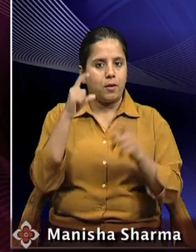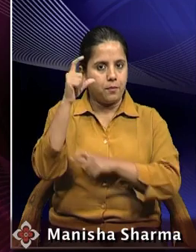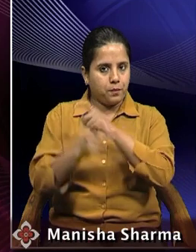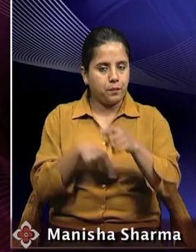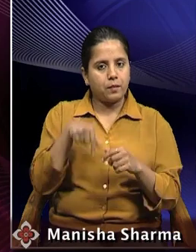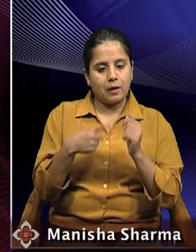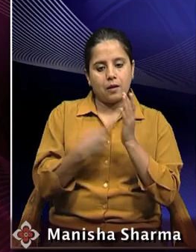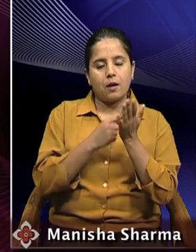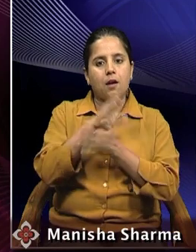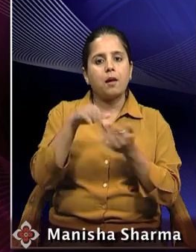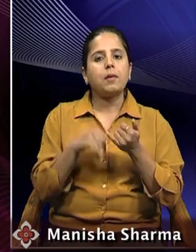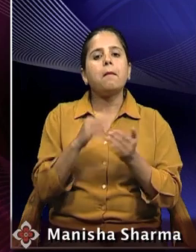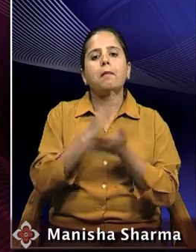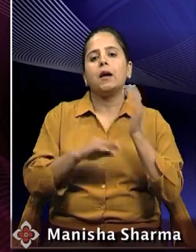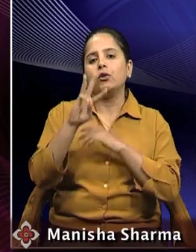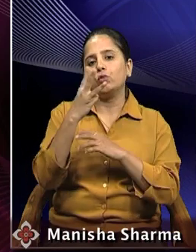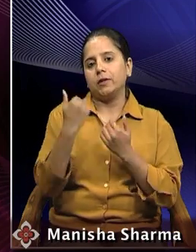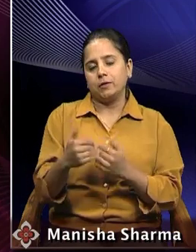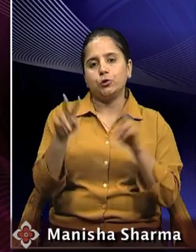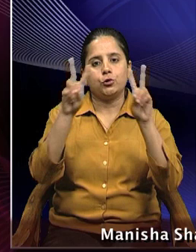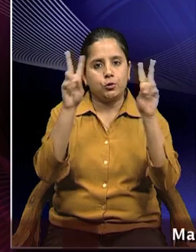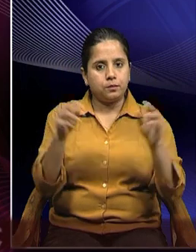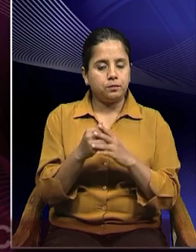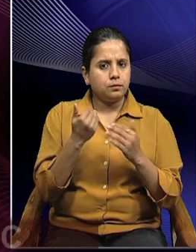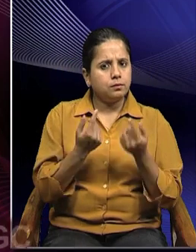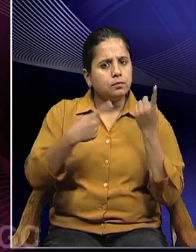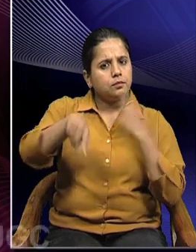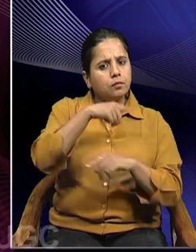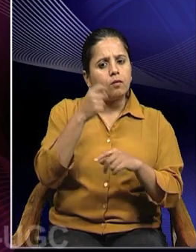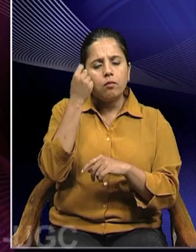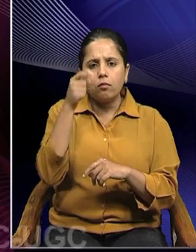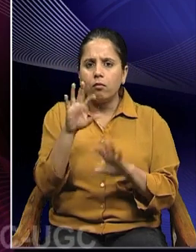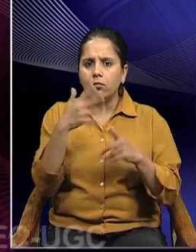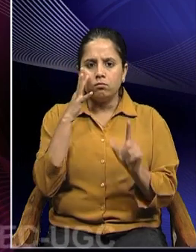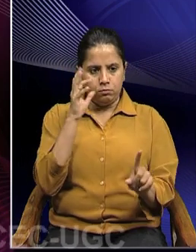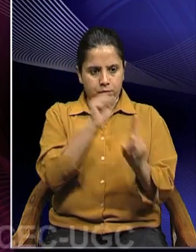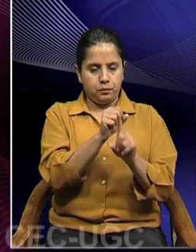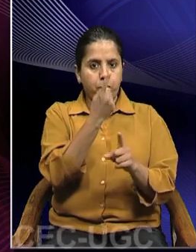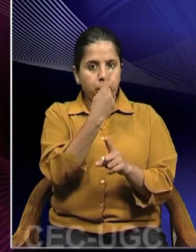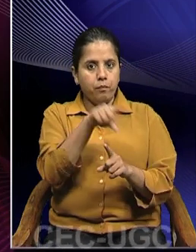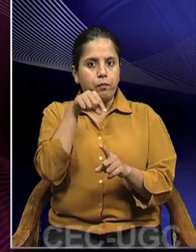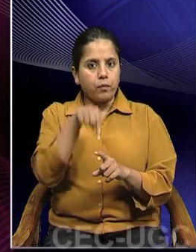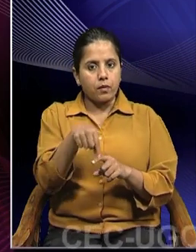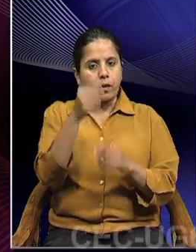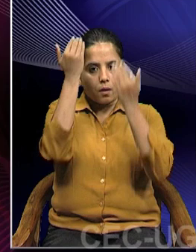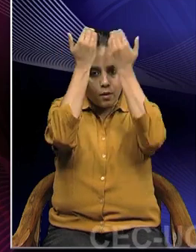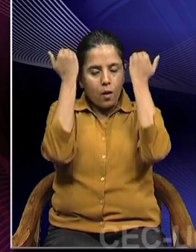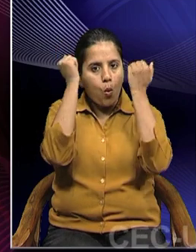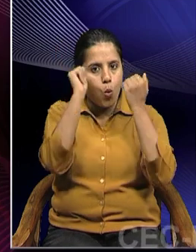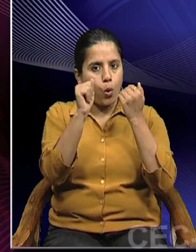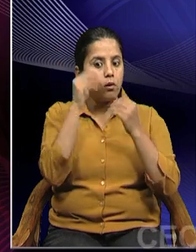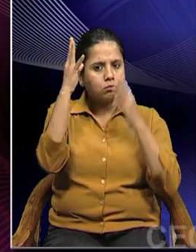part 3 of our lectures on the topic, and here we would be understanding how to recognize the right brain as a seat of